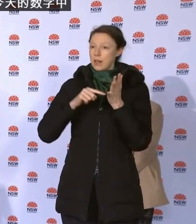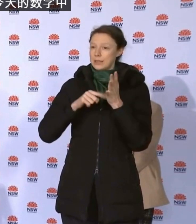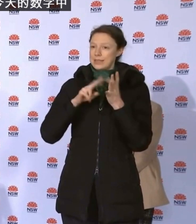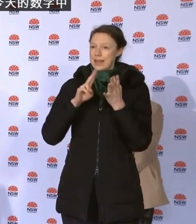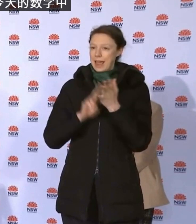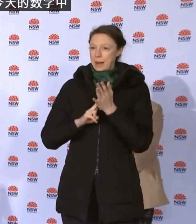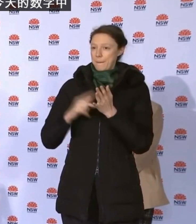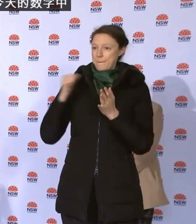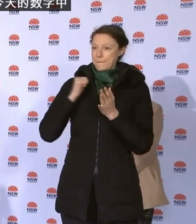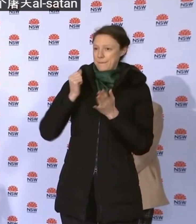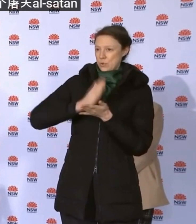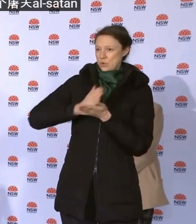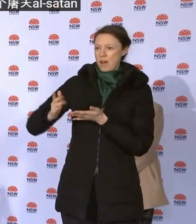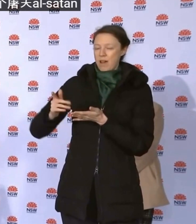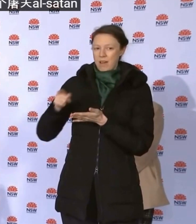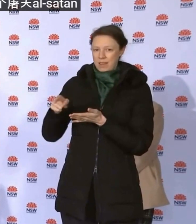numbers.